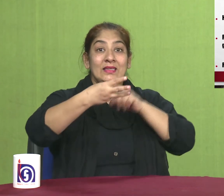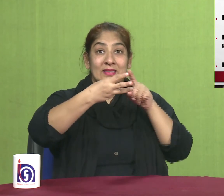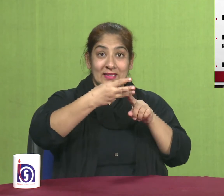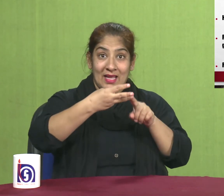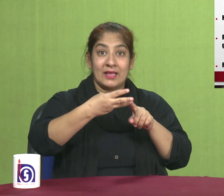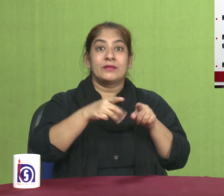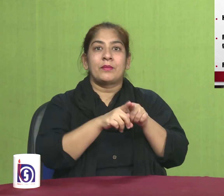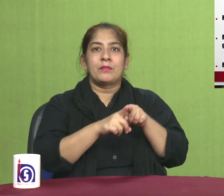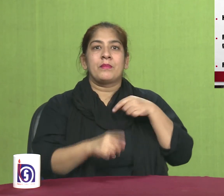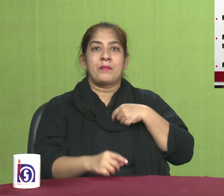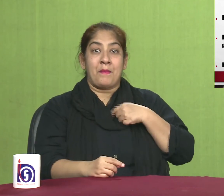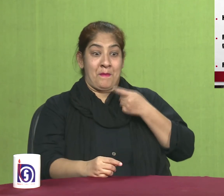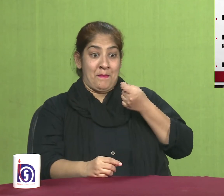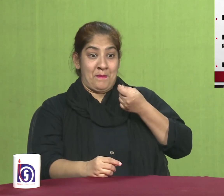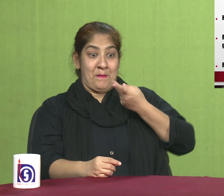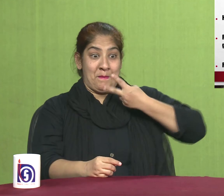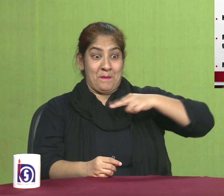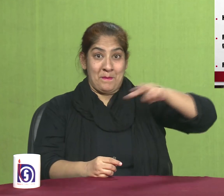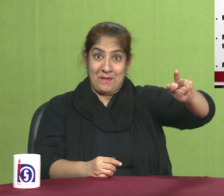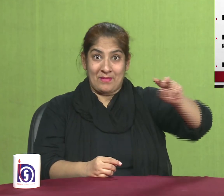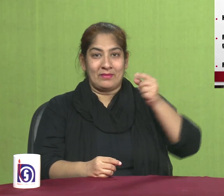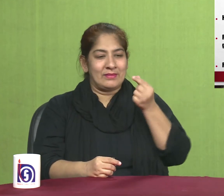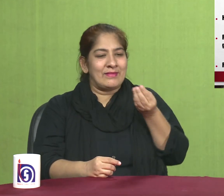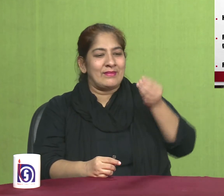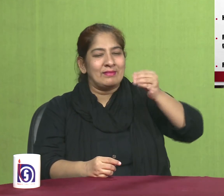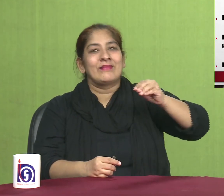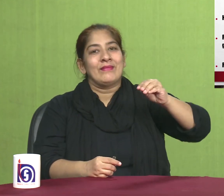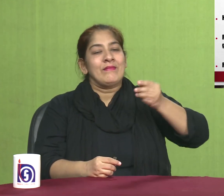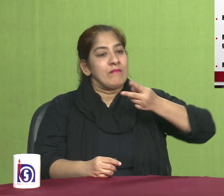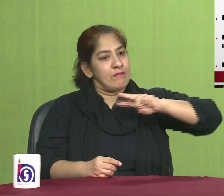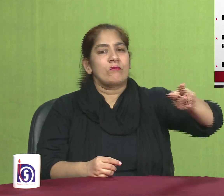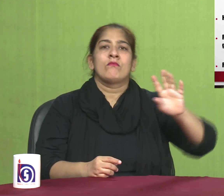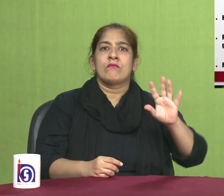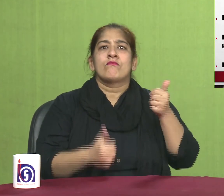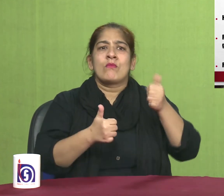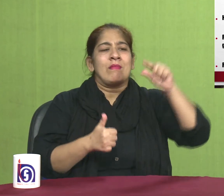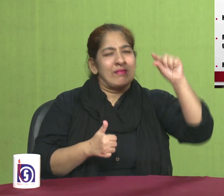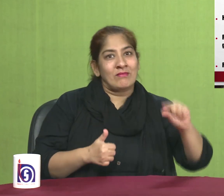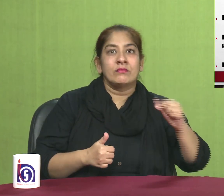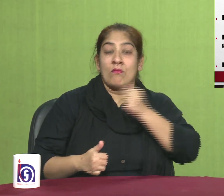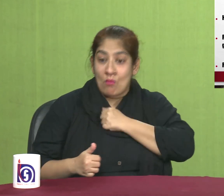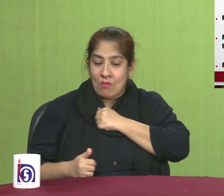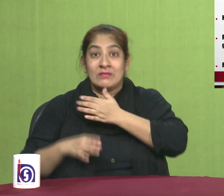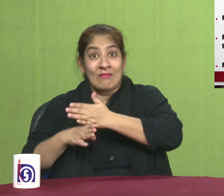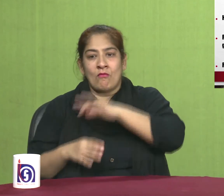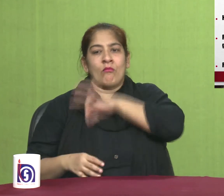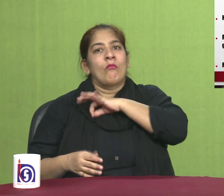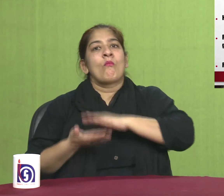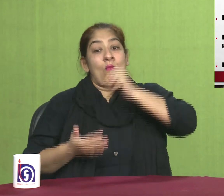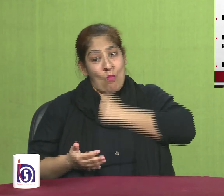The third point explains that the return on investment is